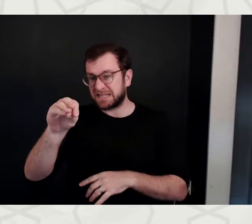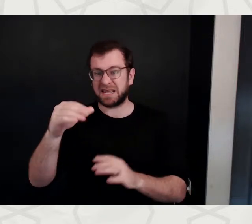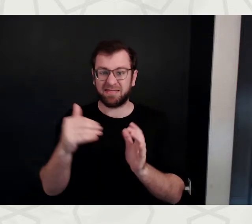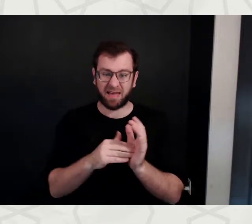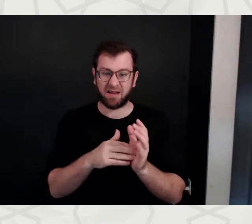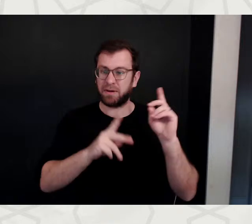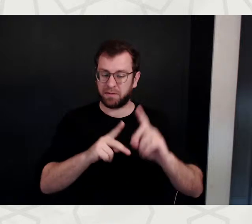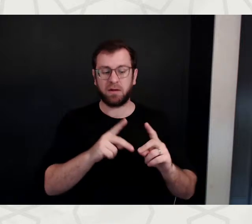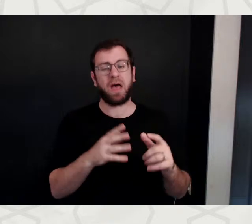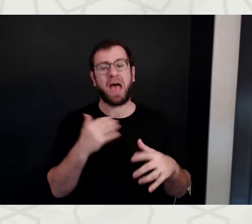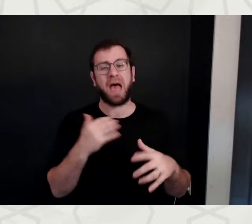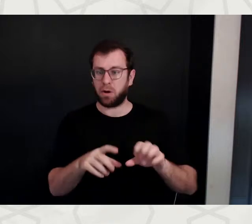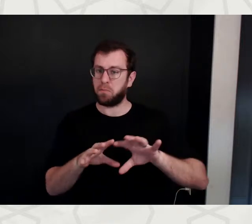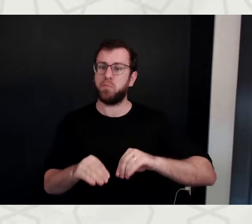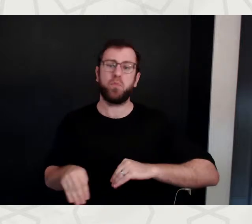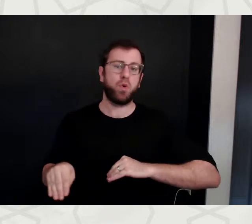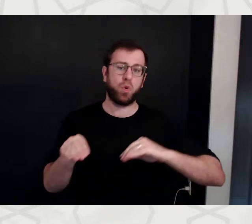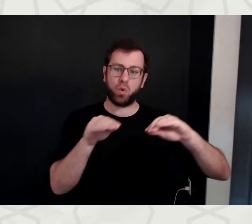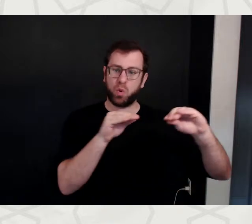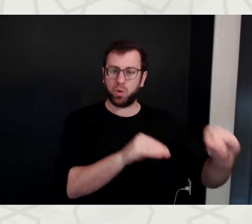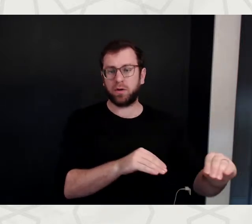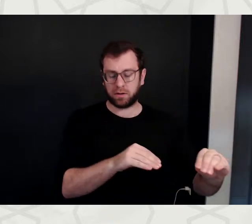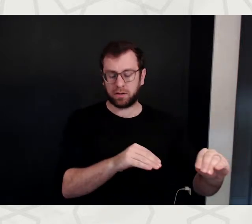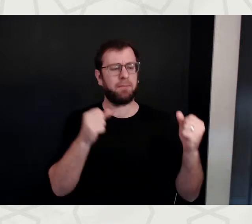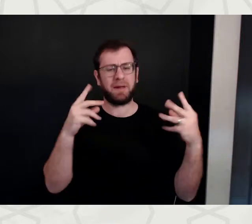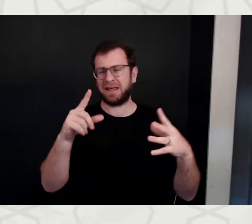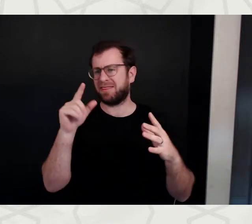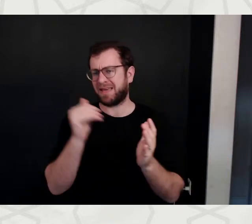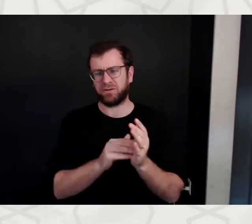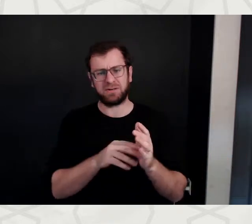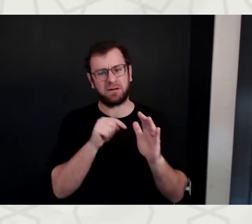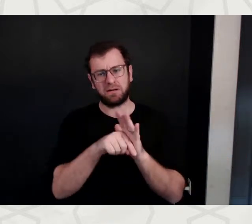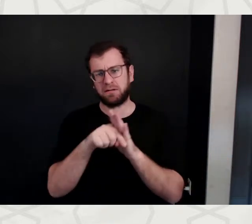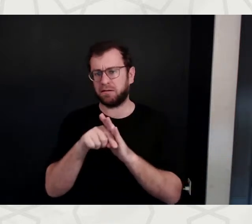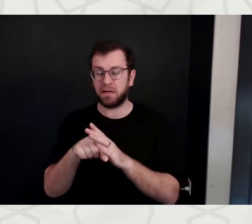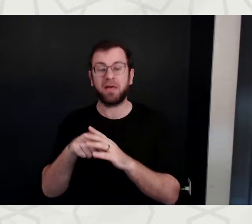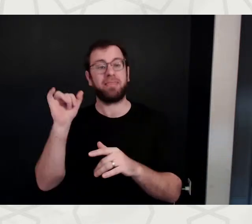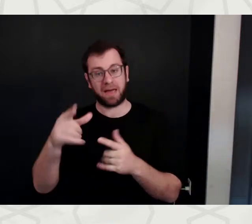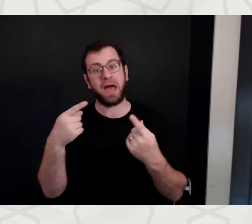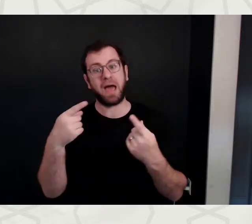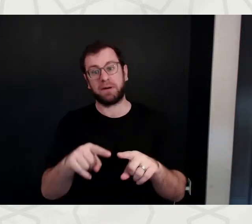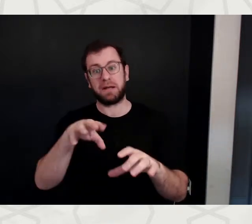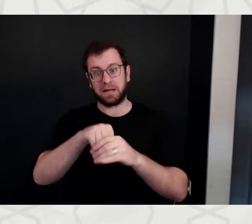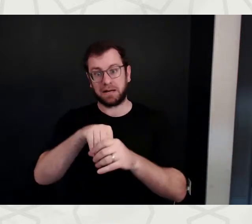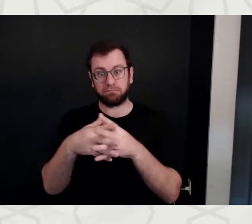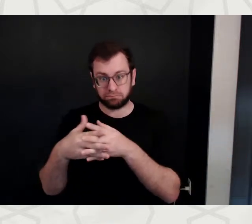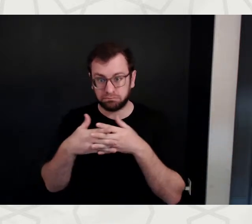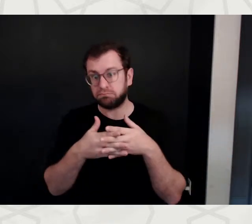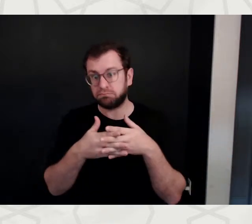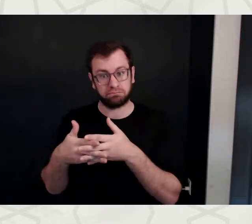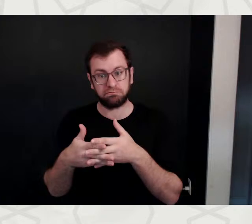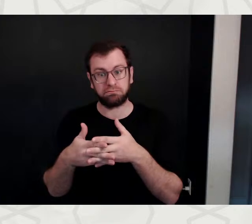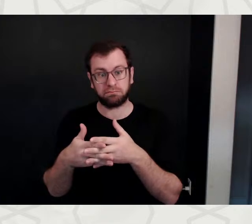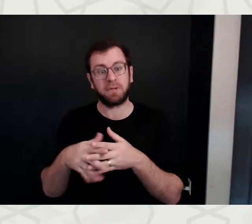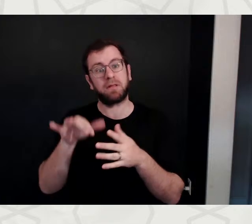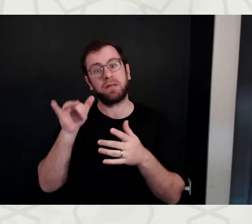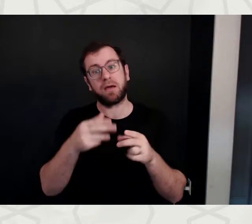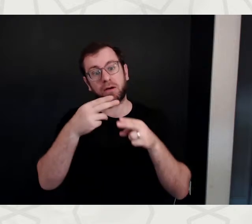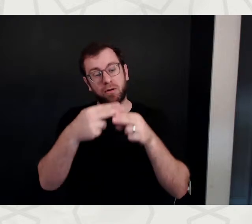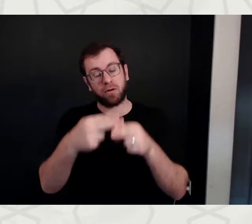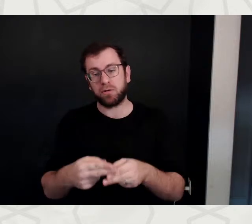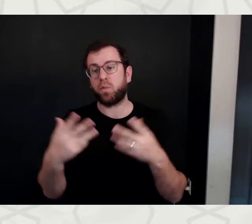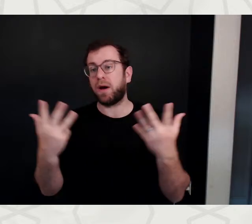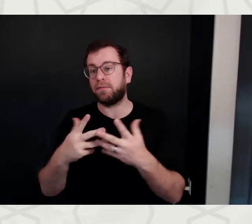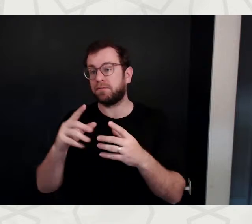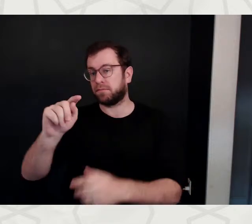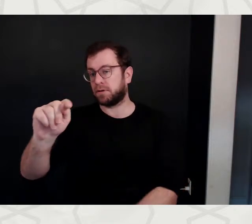displaced, thousands were killed. This went on in America. This is called the Trail of